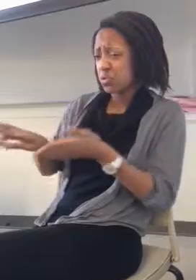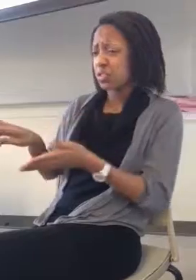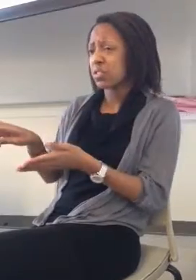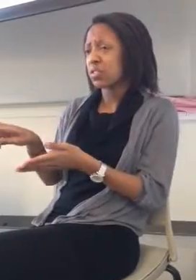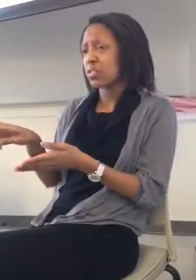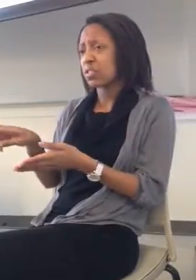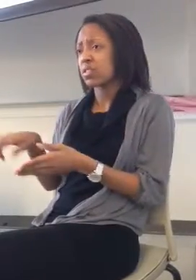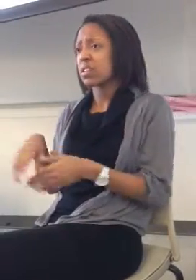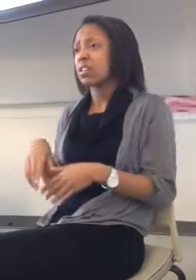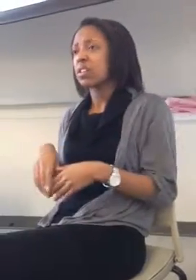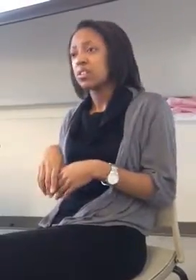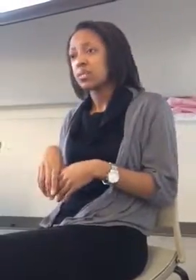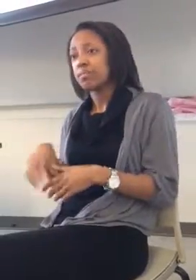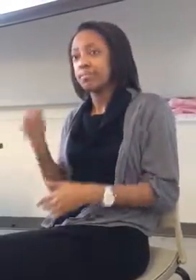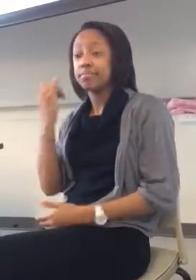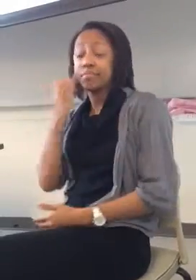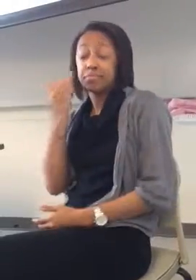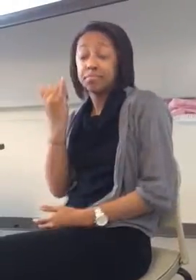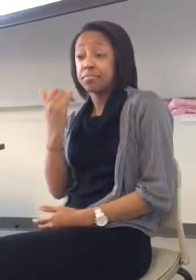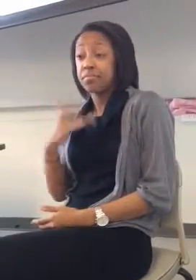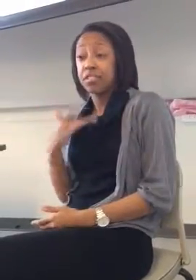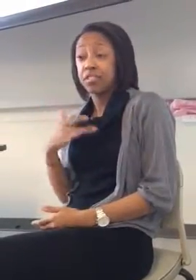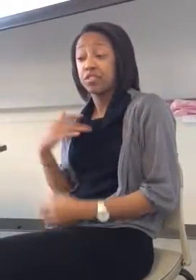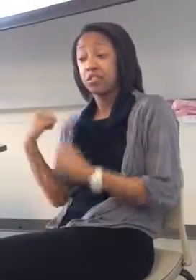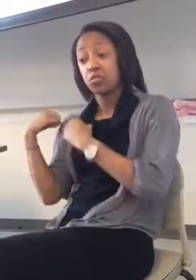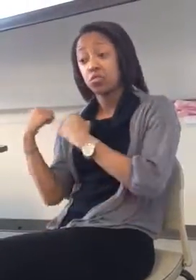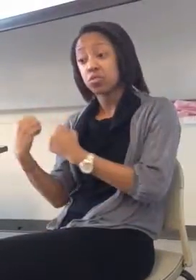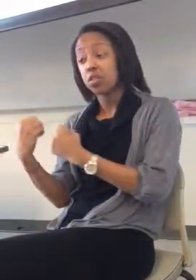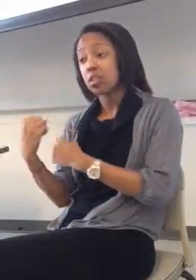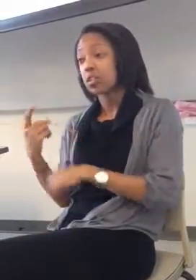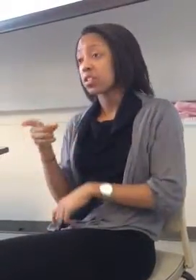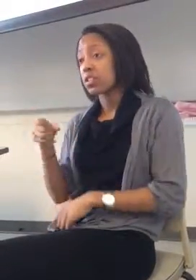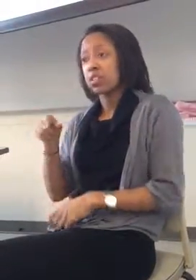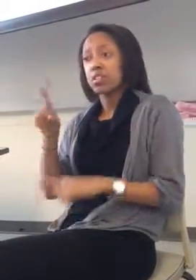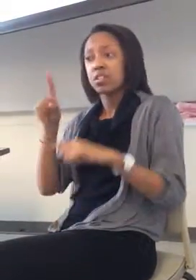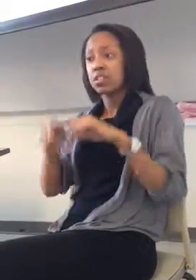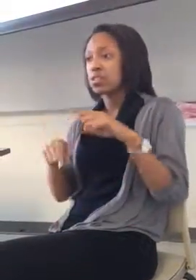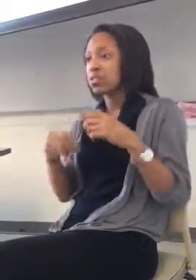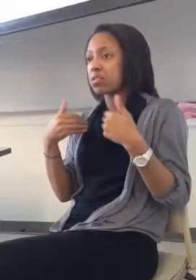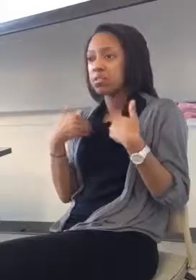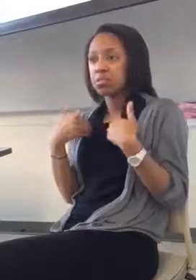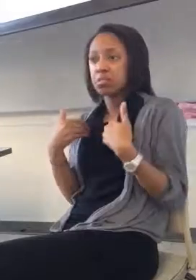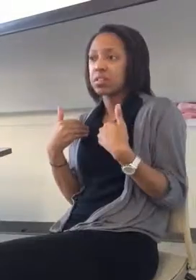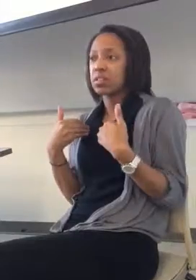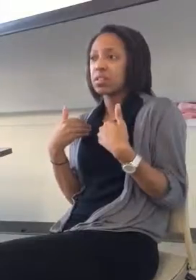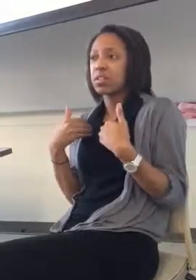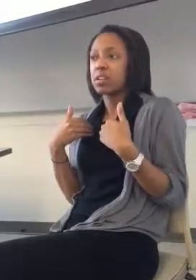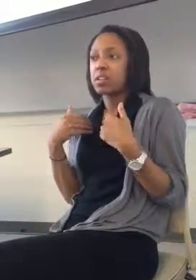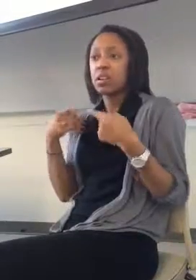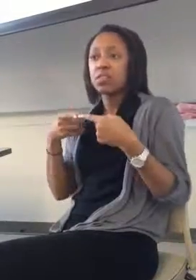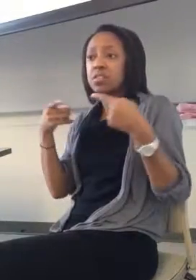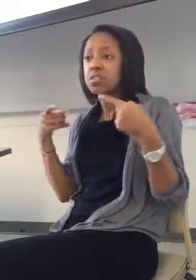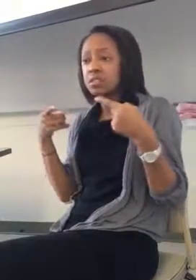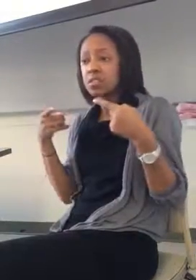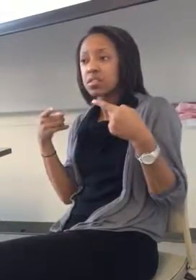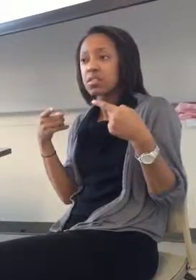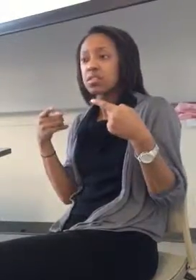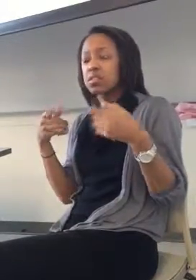And then if you feel that strongly about it, you obviously can't have an unbiased opinion on it. And when that's the case, that's when